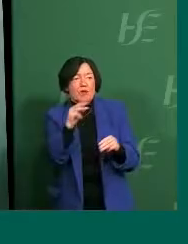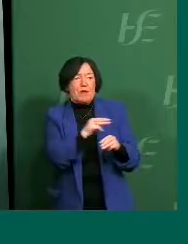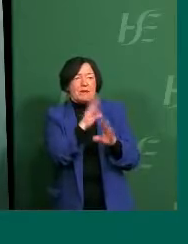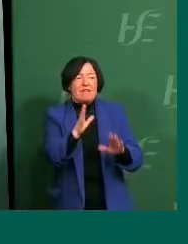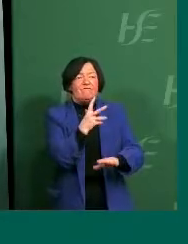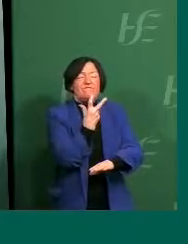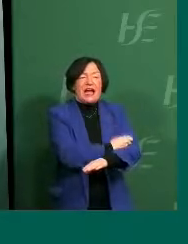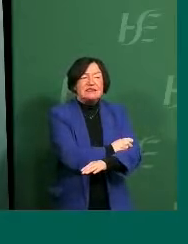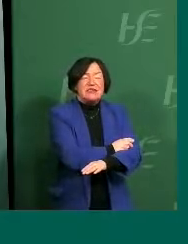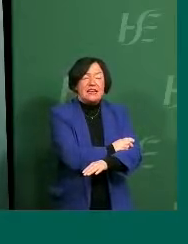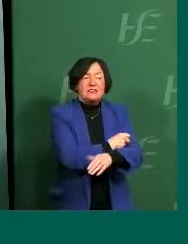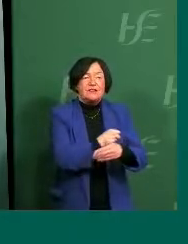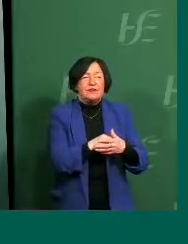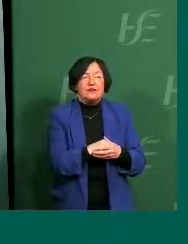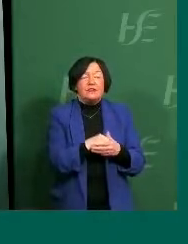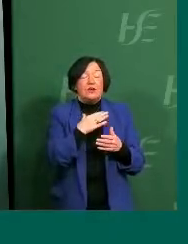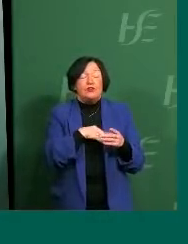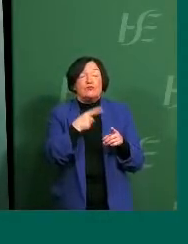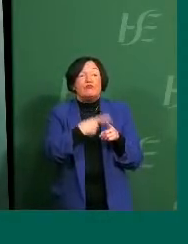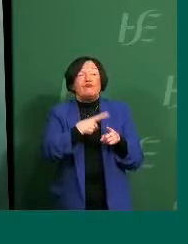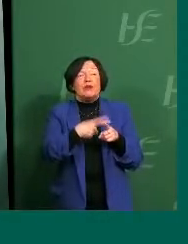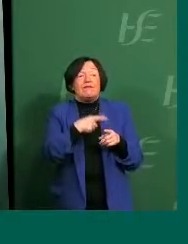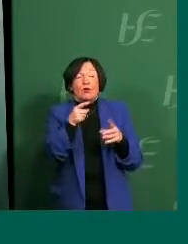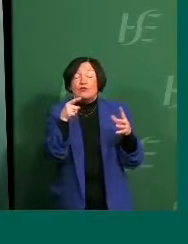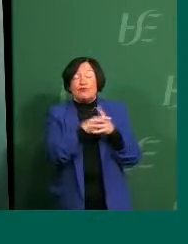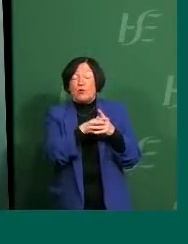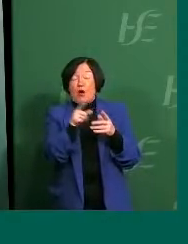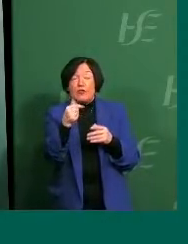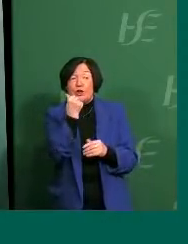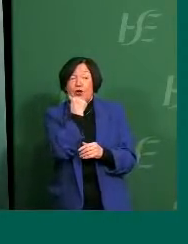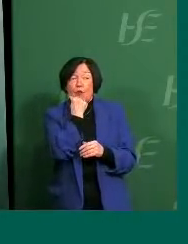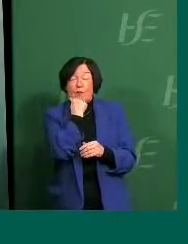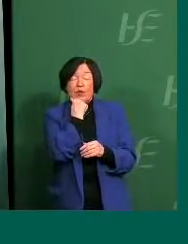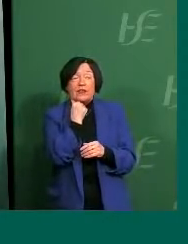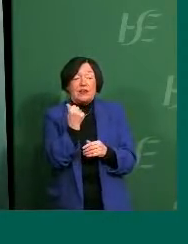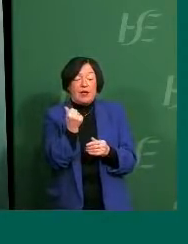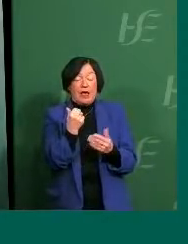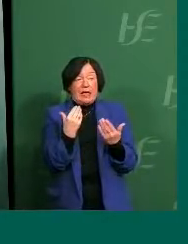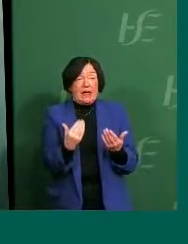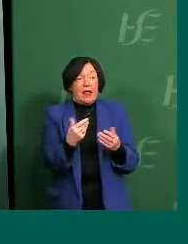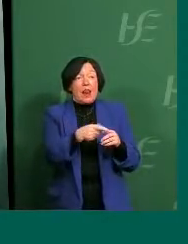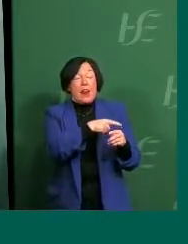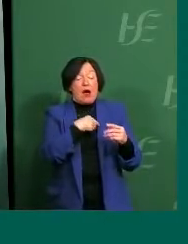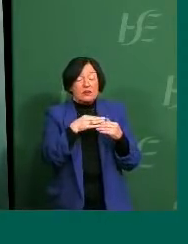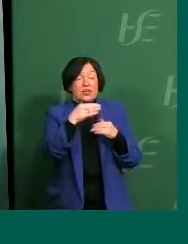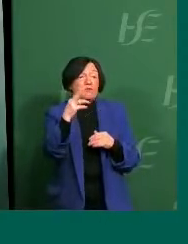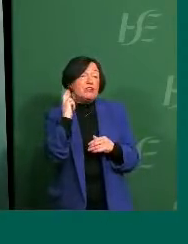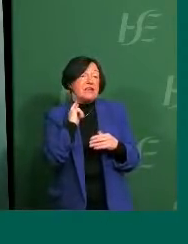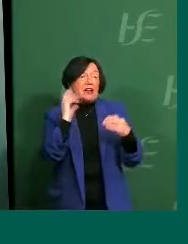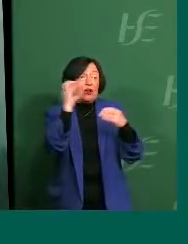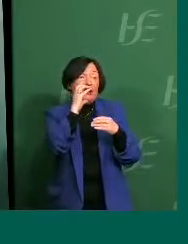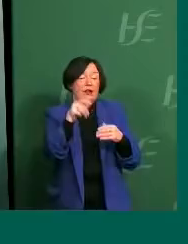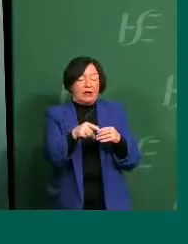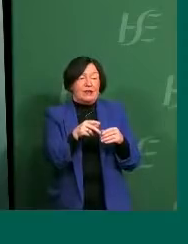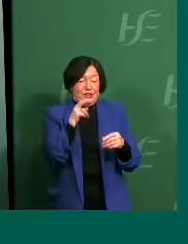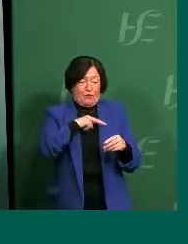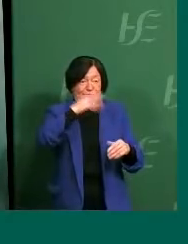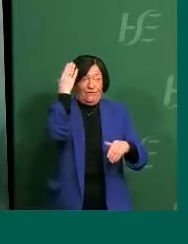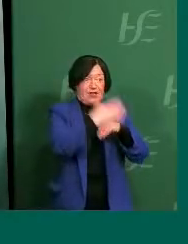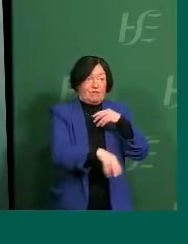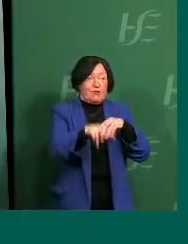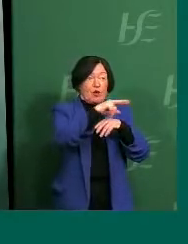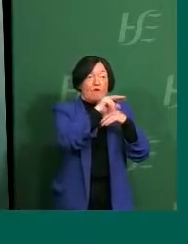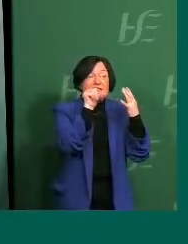vaccinated. So just briefly, and I won't go through all the numbers here, just where we're at, long-term residential care was substantially completed for the